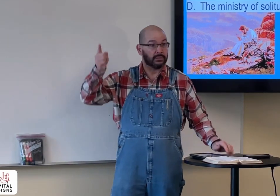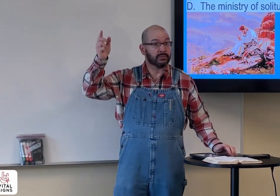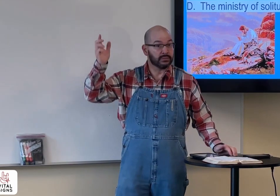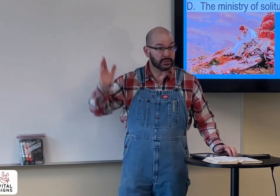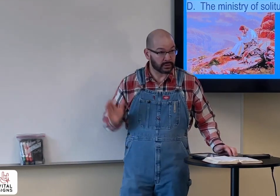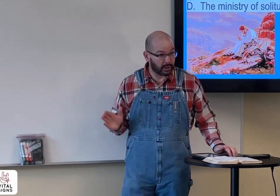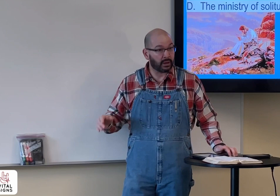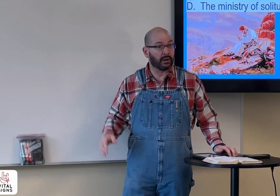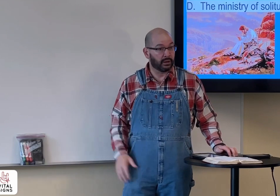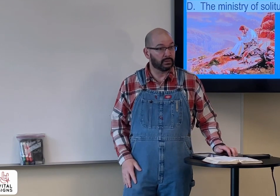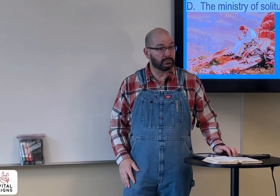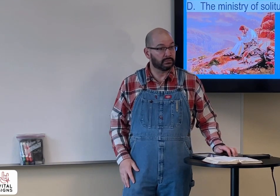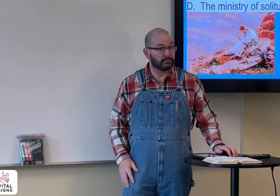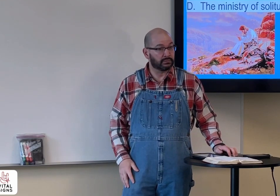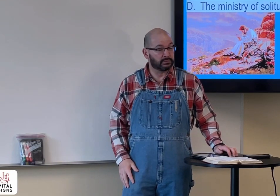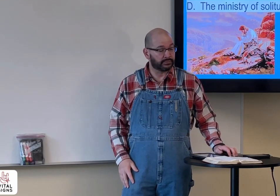but he was still God.